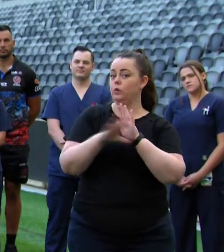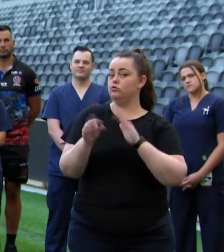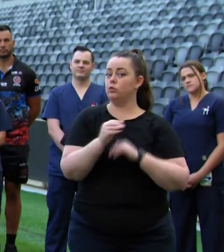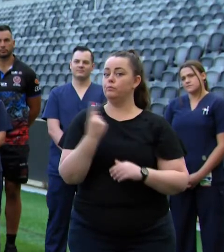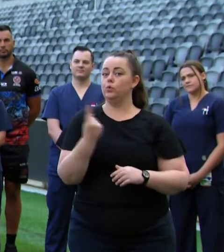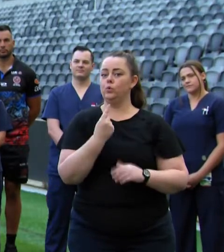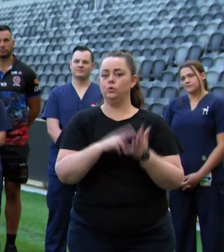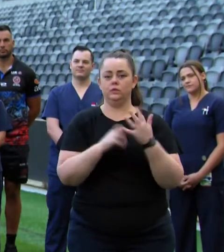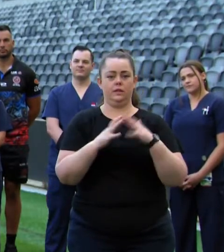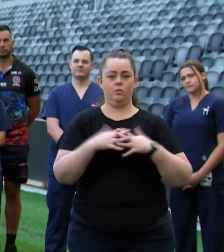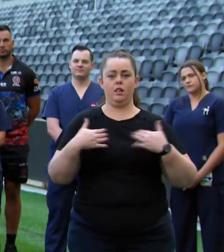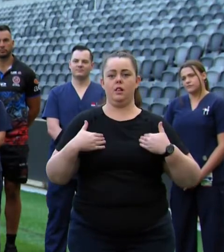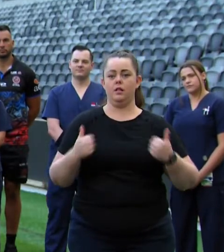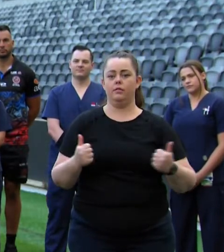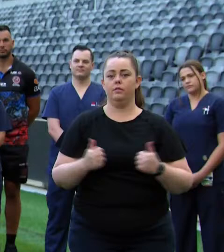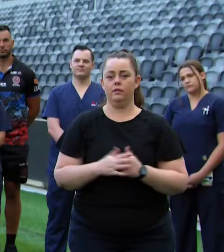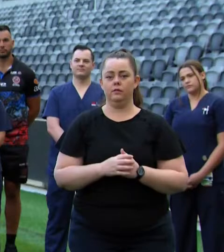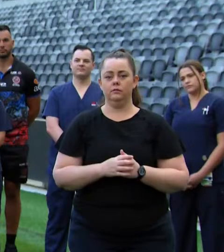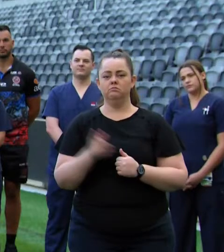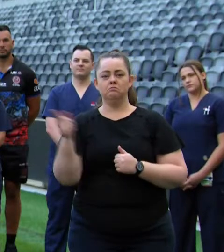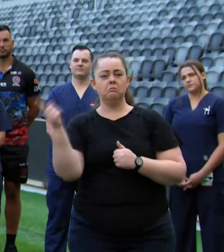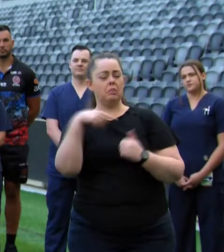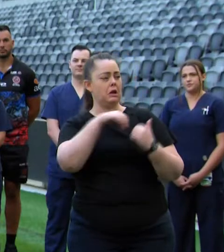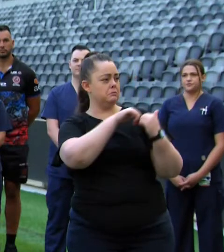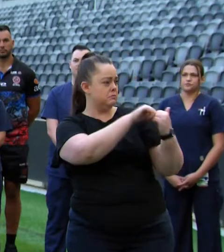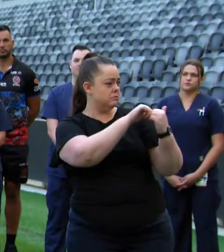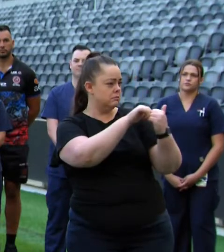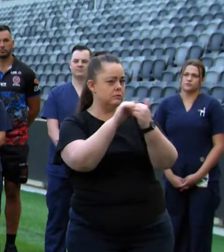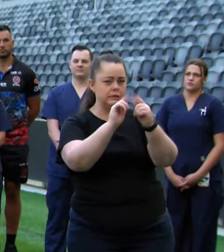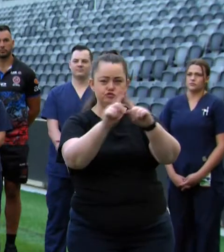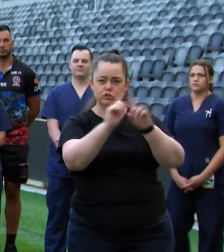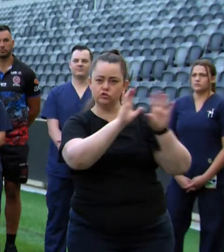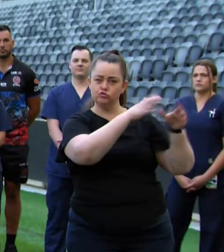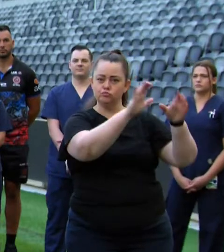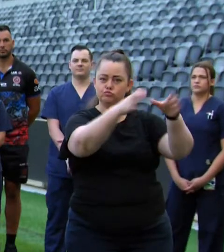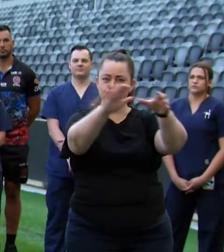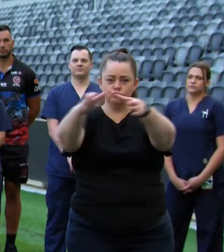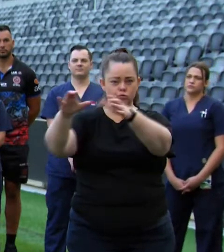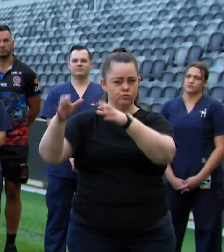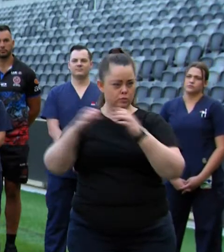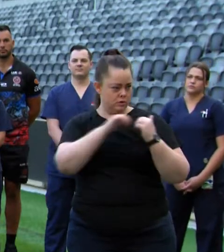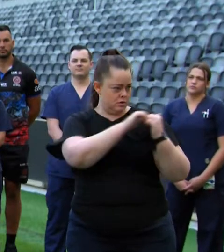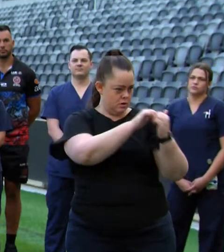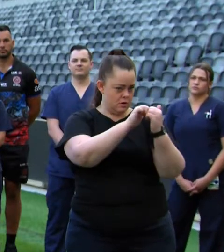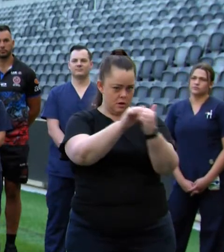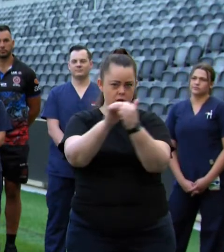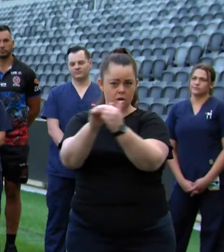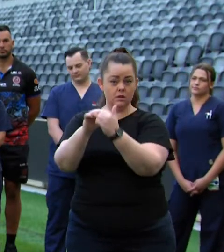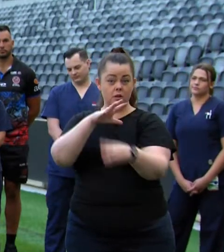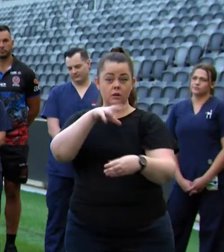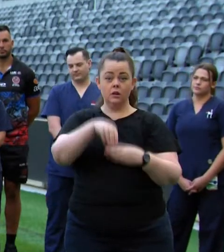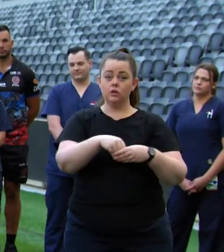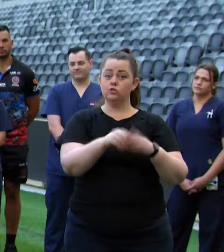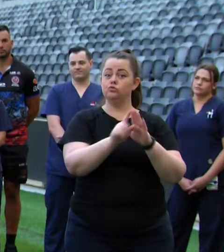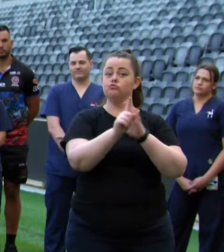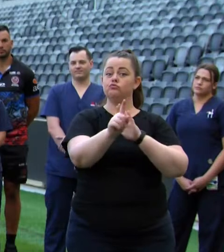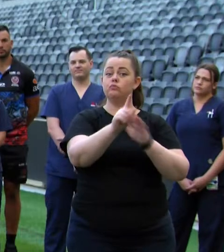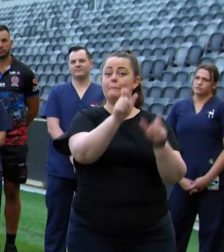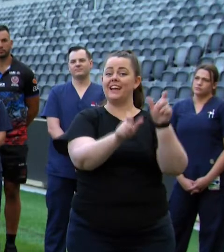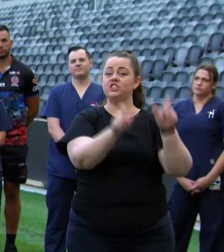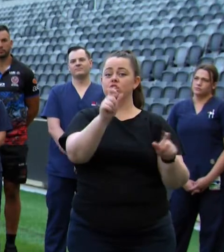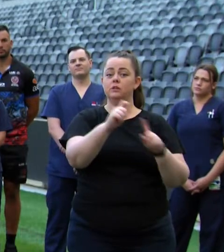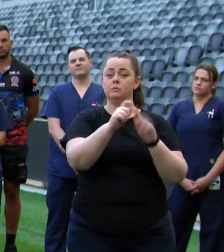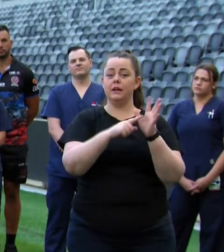They worked with a number of different groups, including representative patient groups